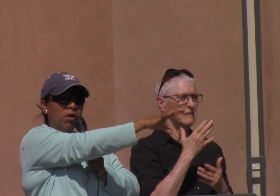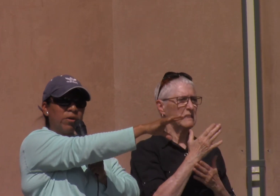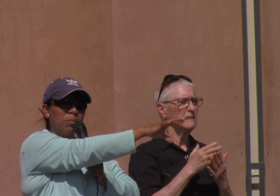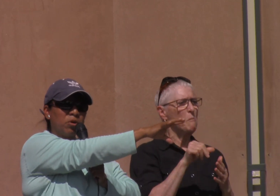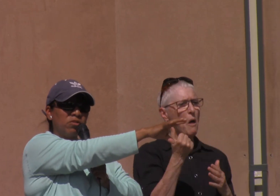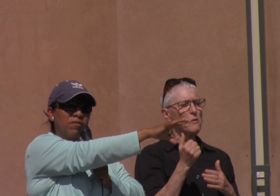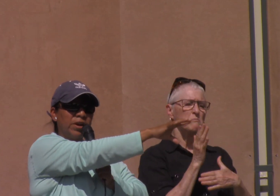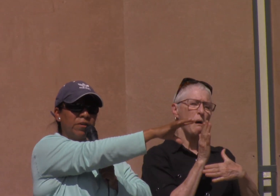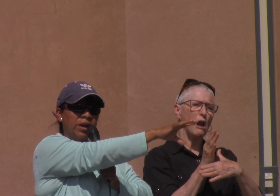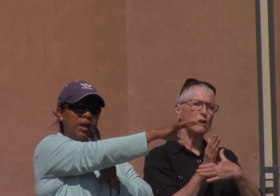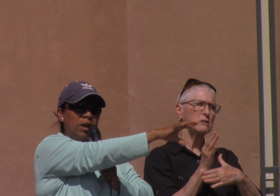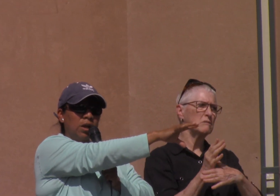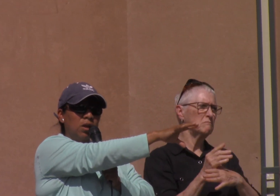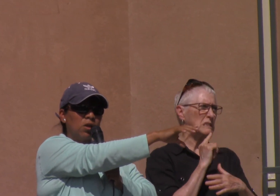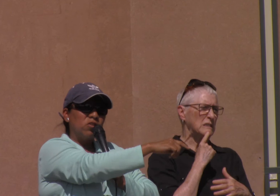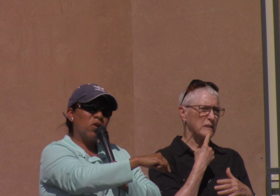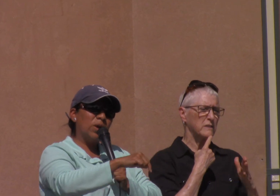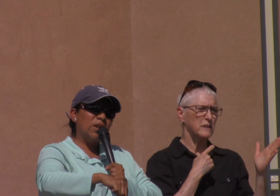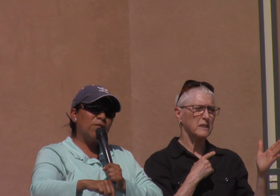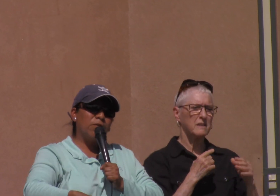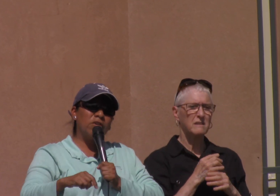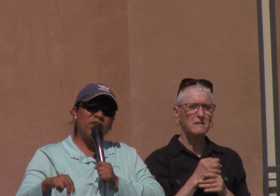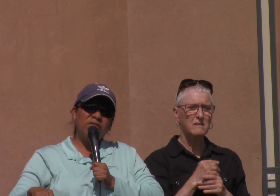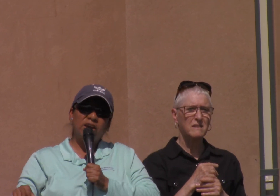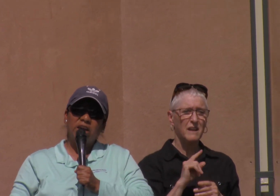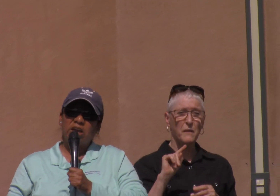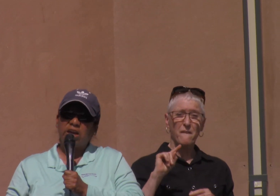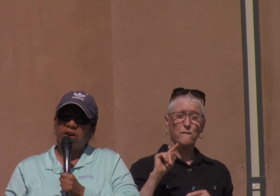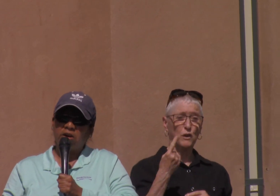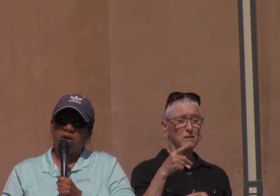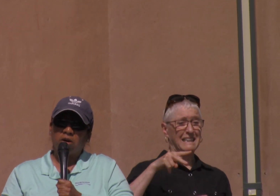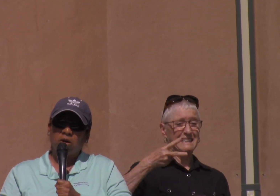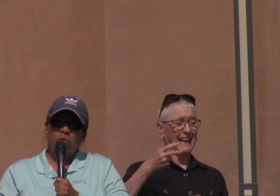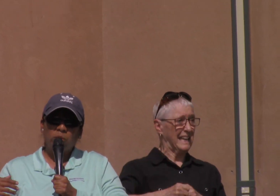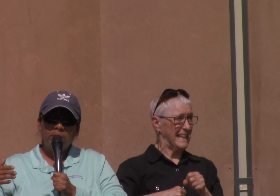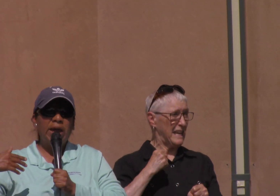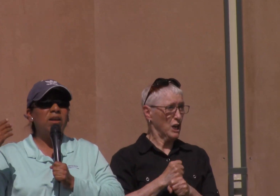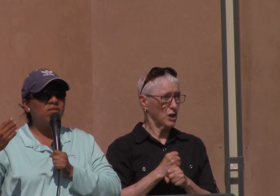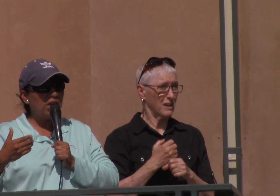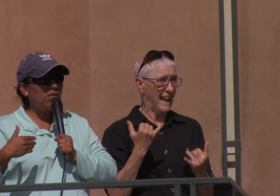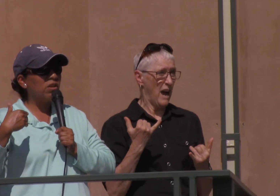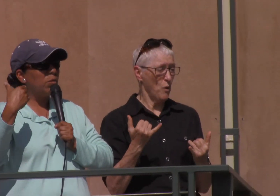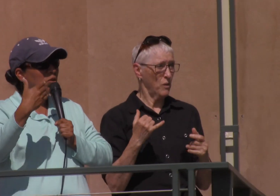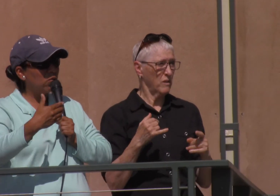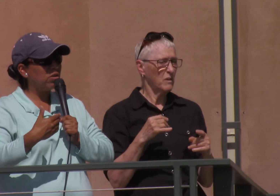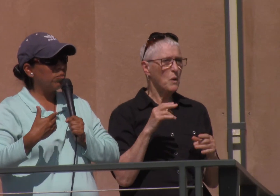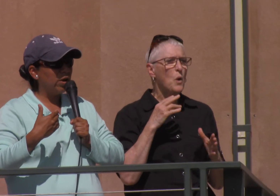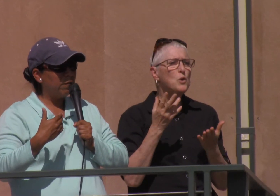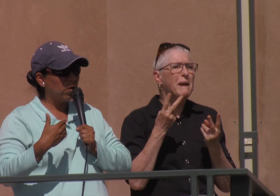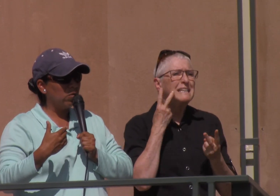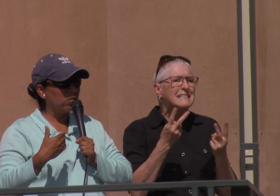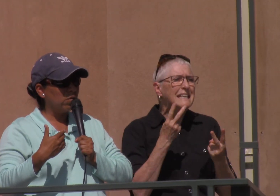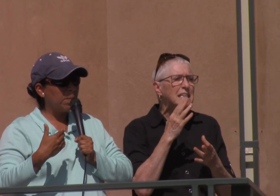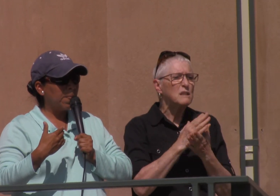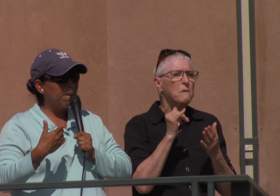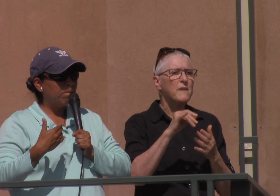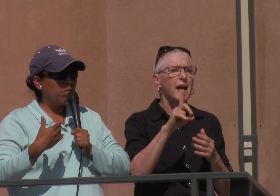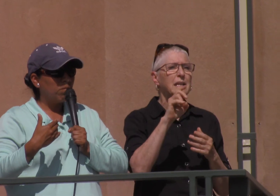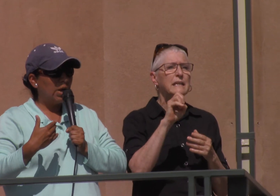of moderate burn severity. So in this first and second year, we may see some of those debris